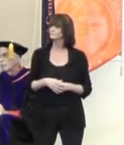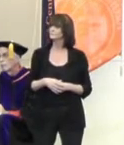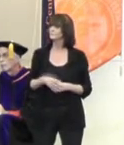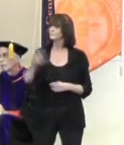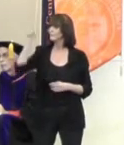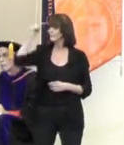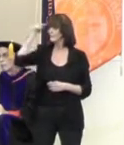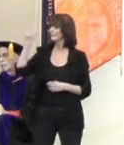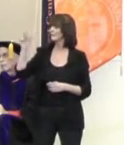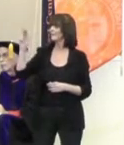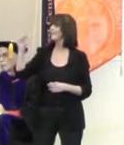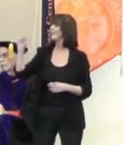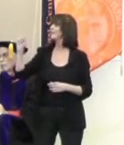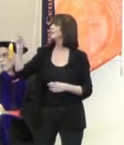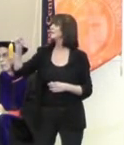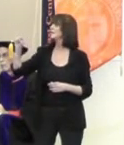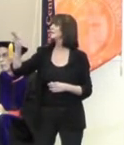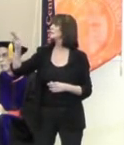And Governor Antetokounmpo.